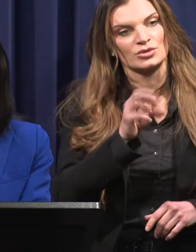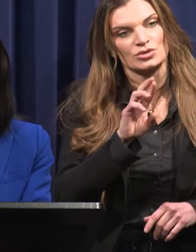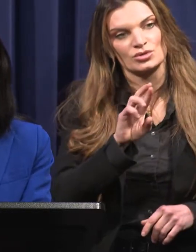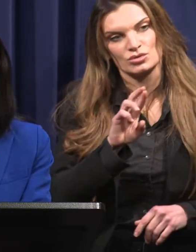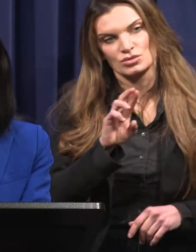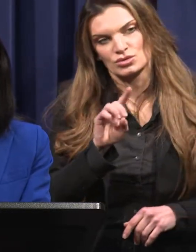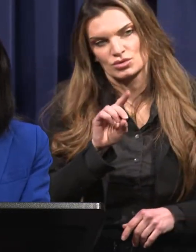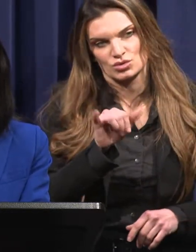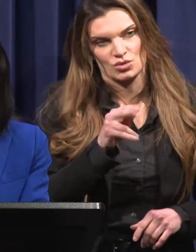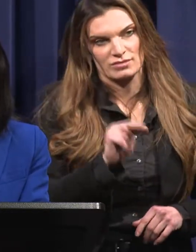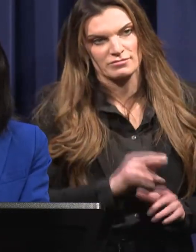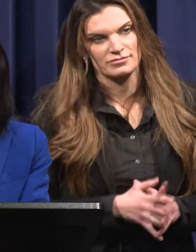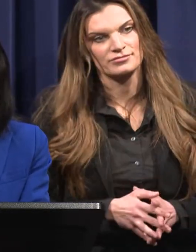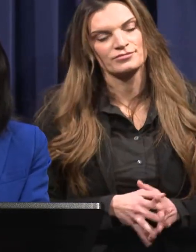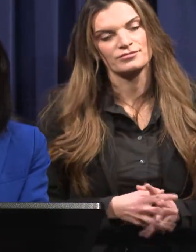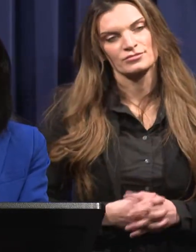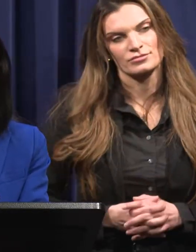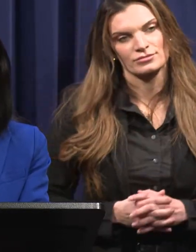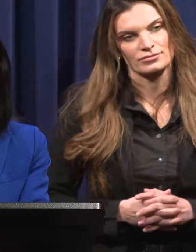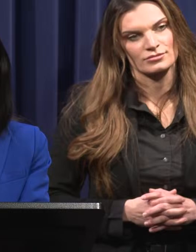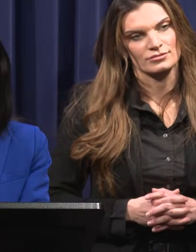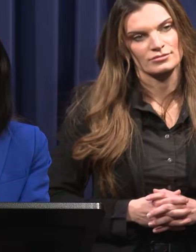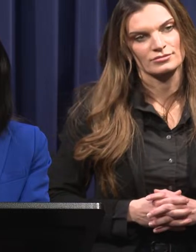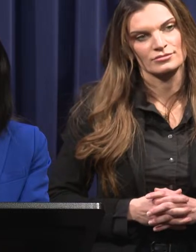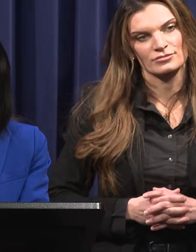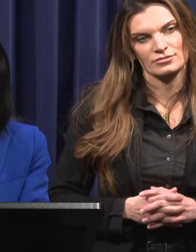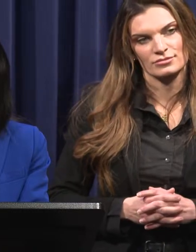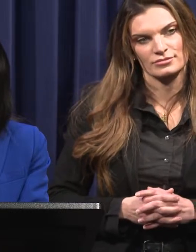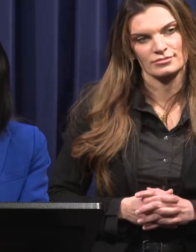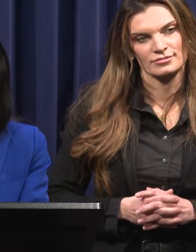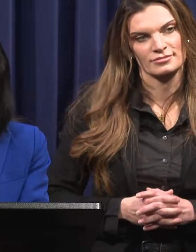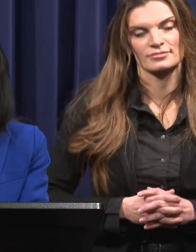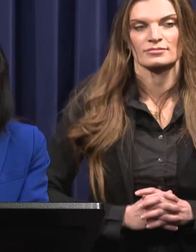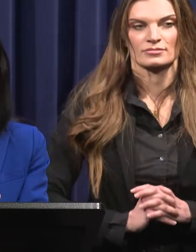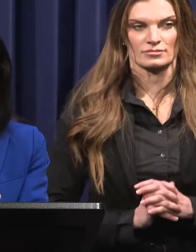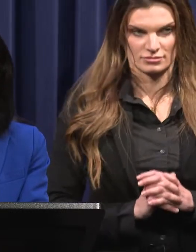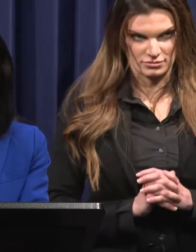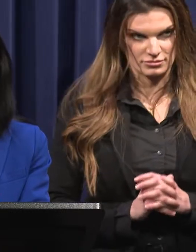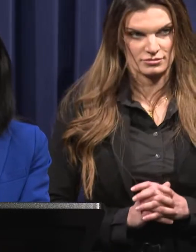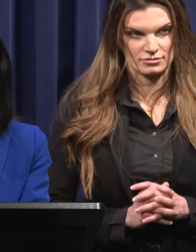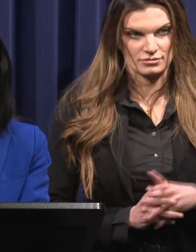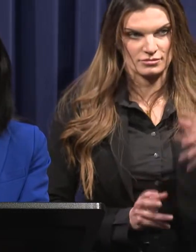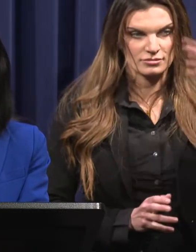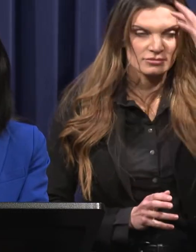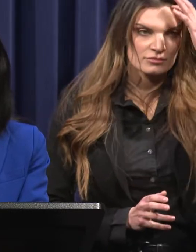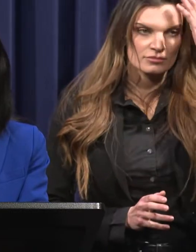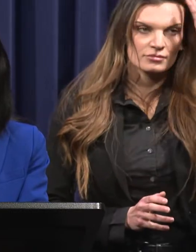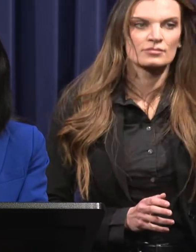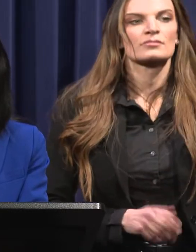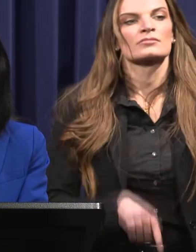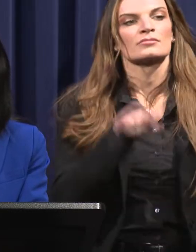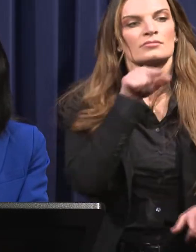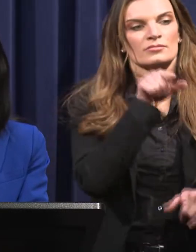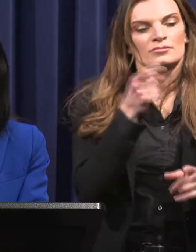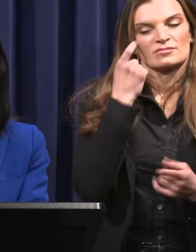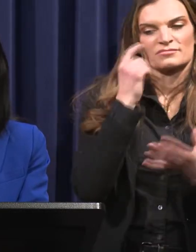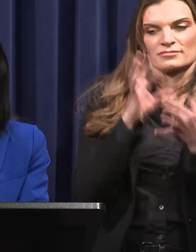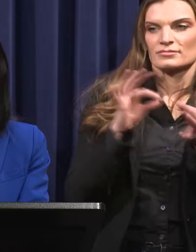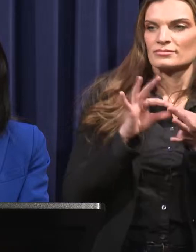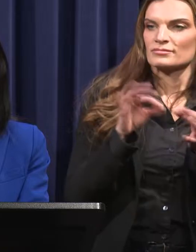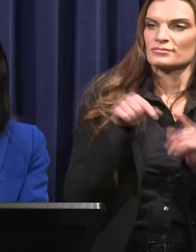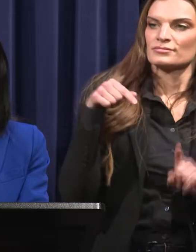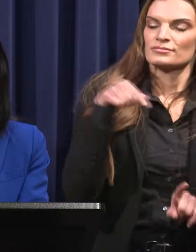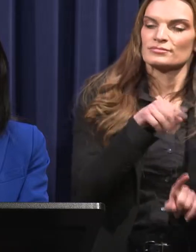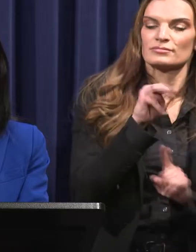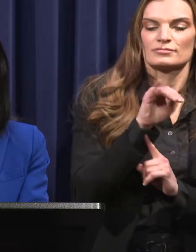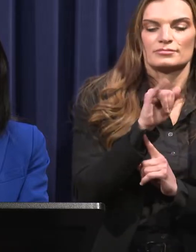you said that there were abuses perpetrated by the Menards in black and white, so much so that it was obvious they were counting on no one to review it. Could you give